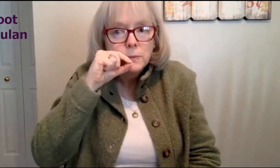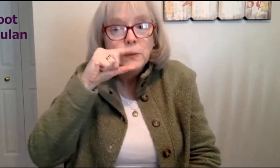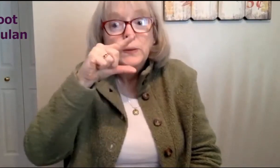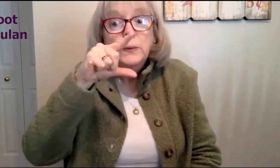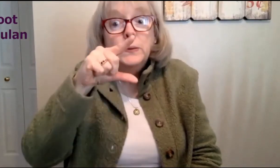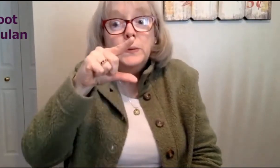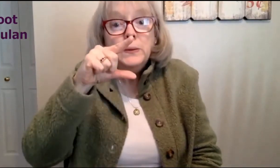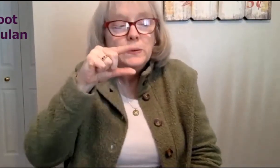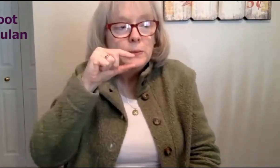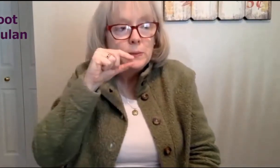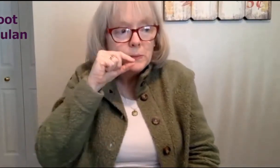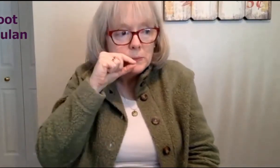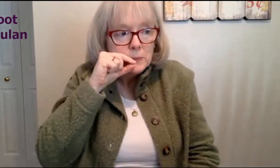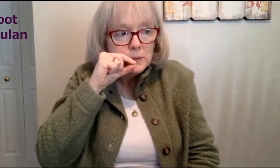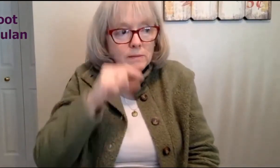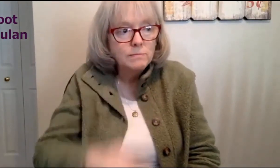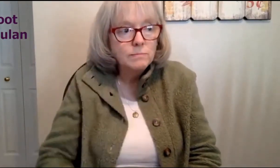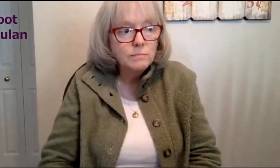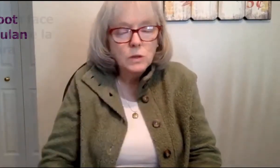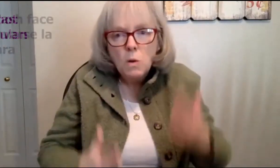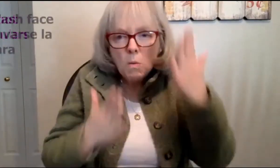Hoot.